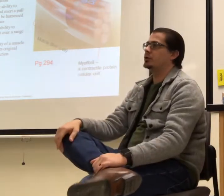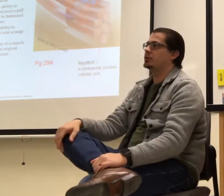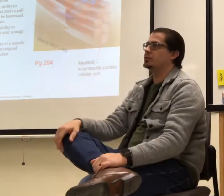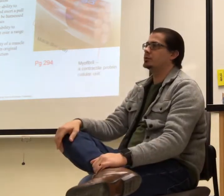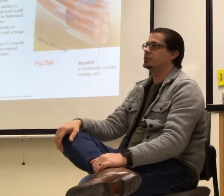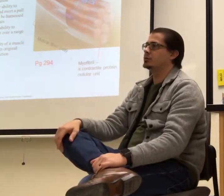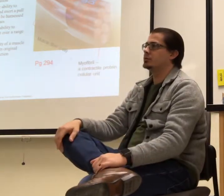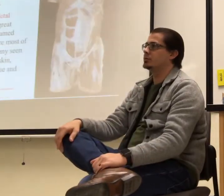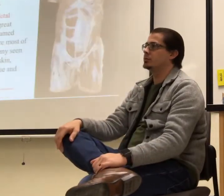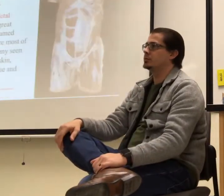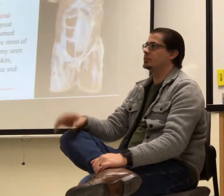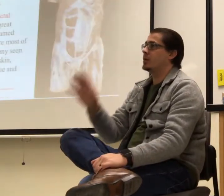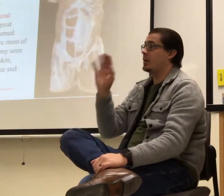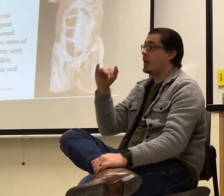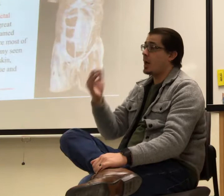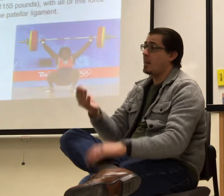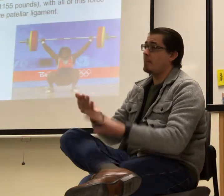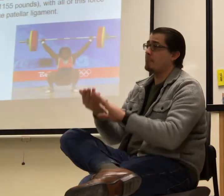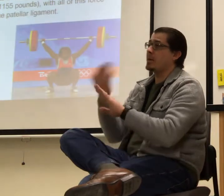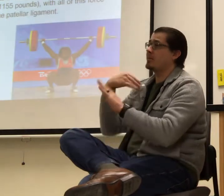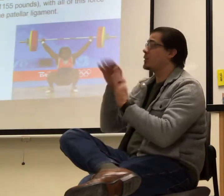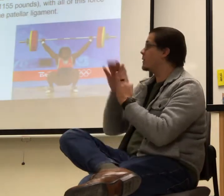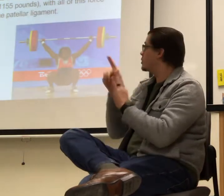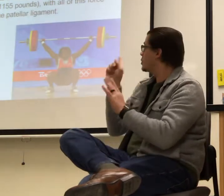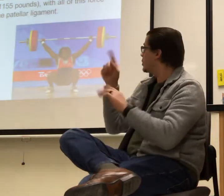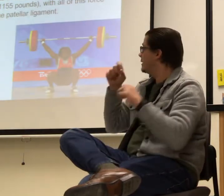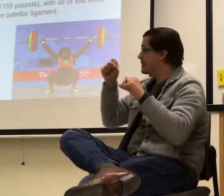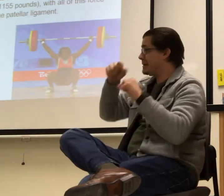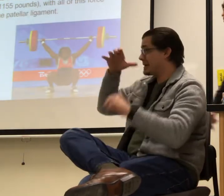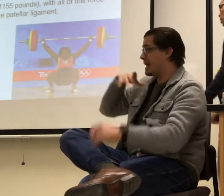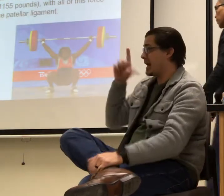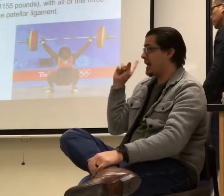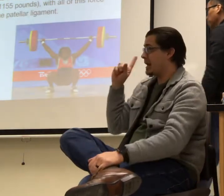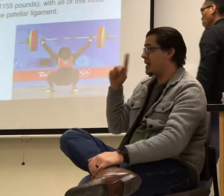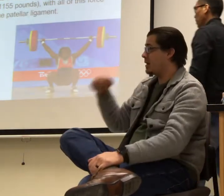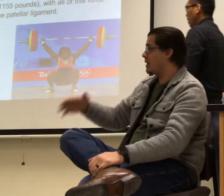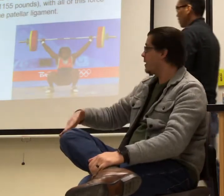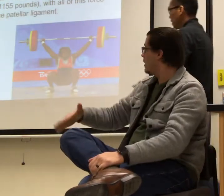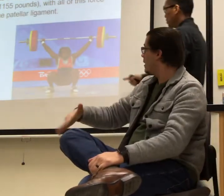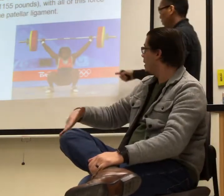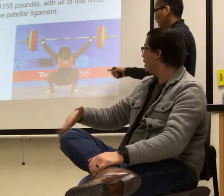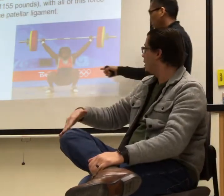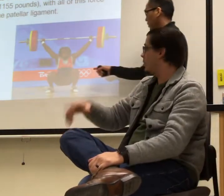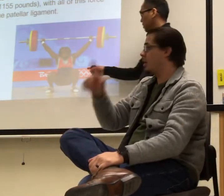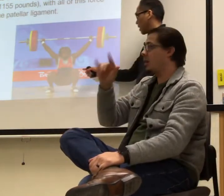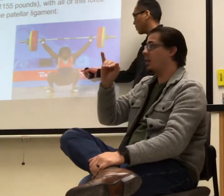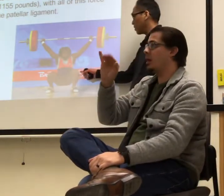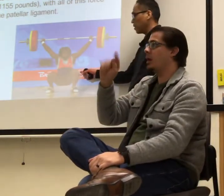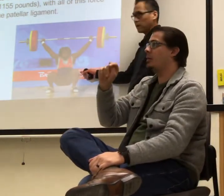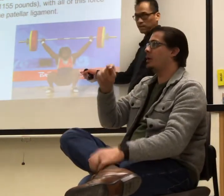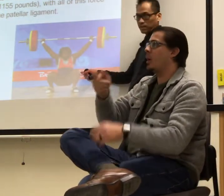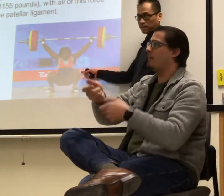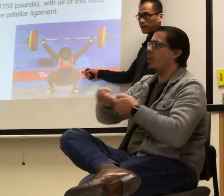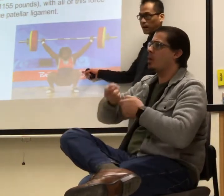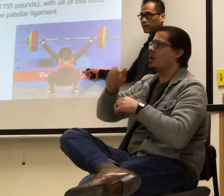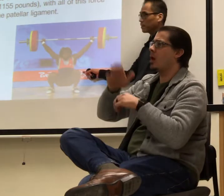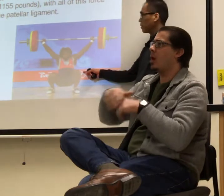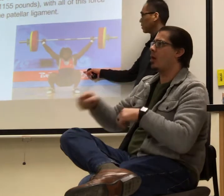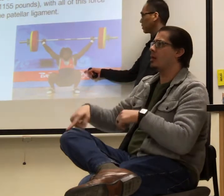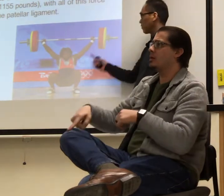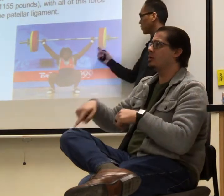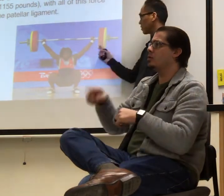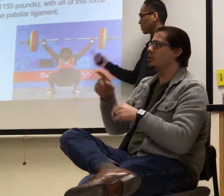So in the previous picture of the weightlifter, the patellar ligament is pulling on the knee joint to extend the knee,